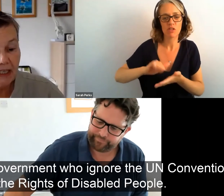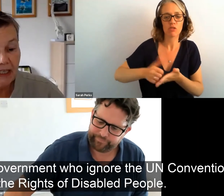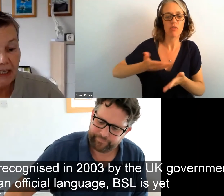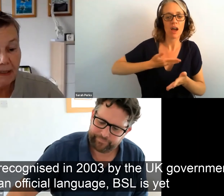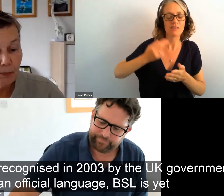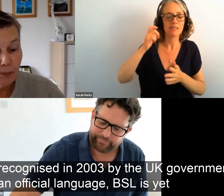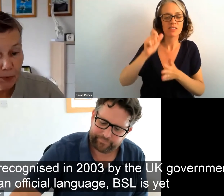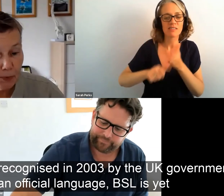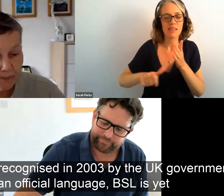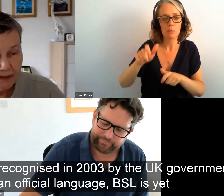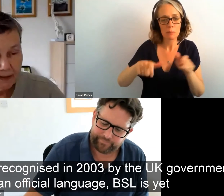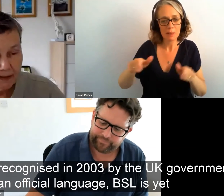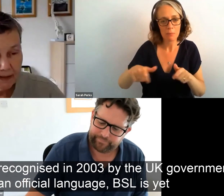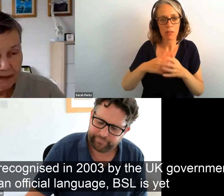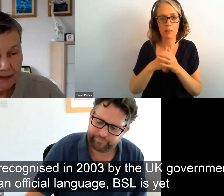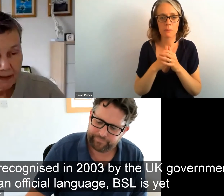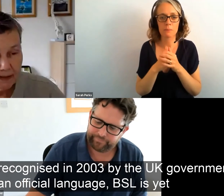People.